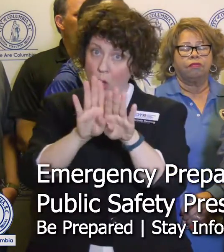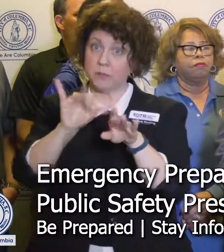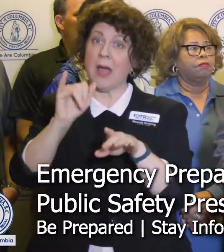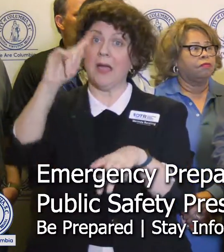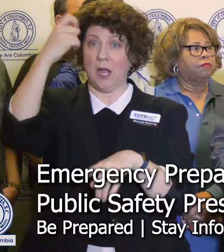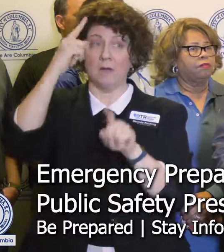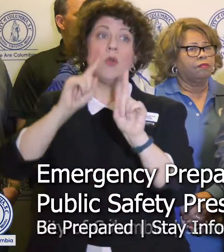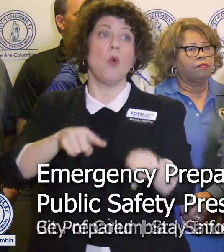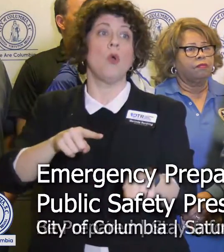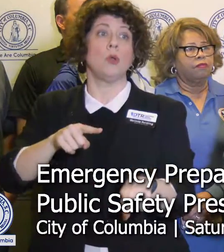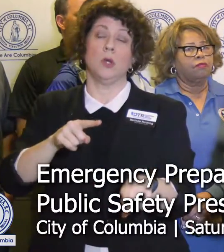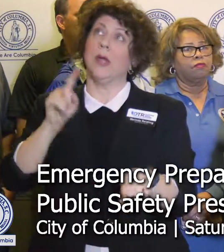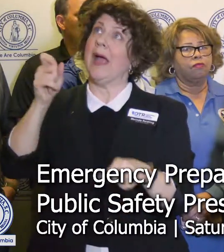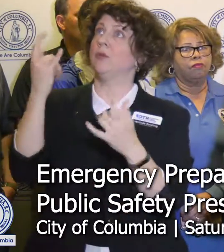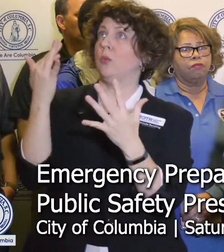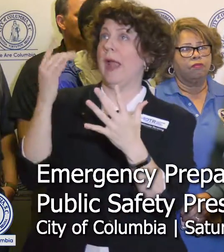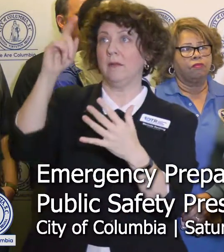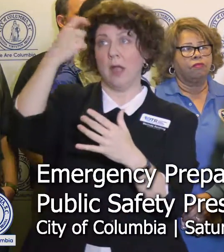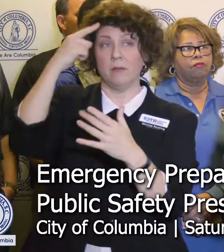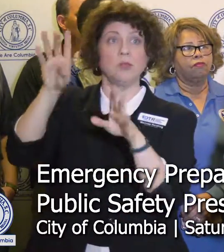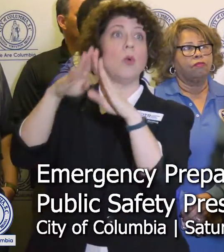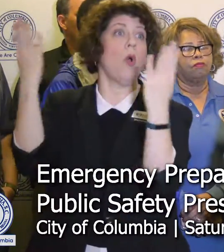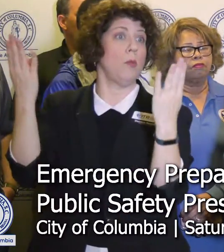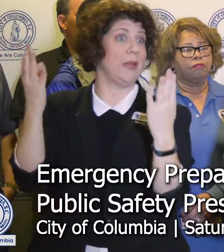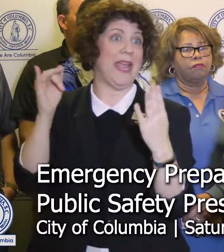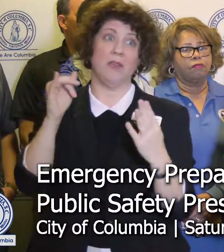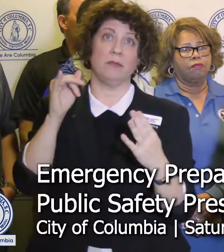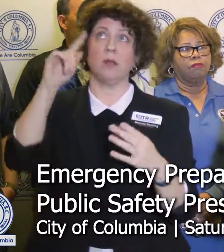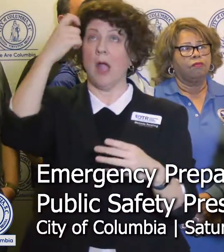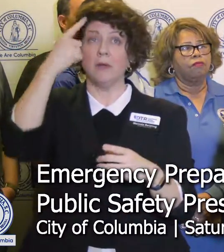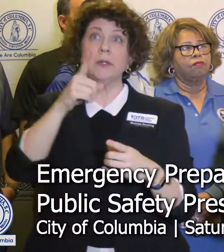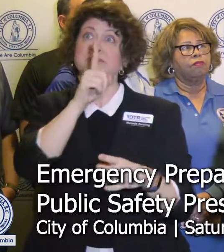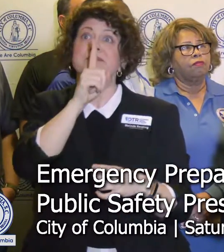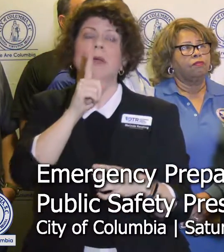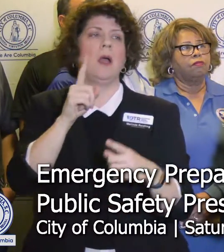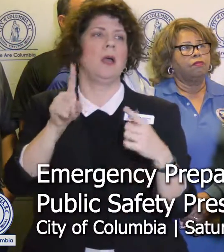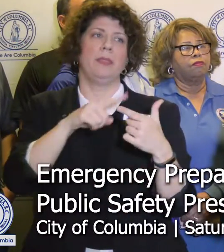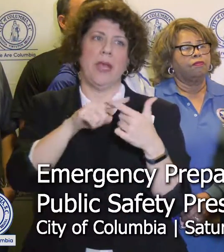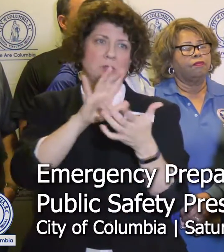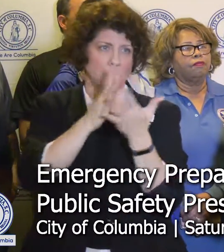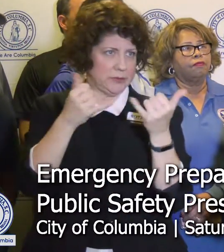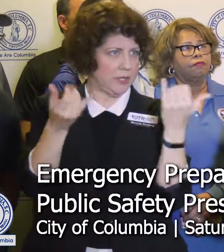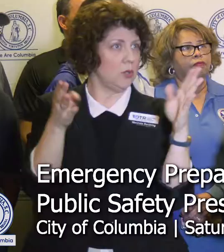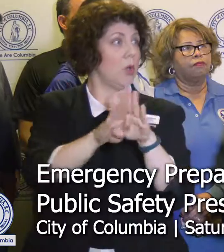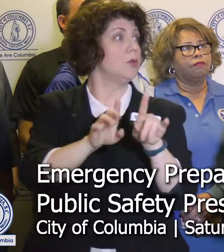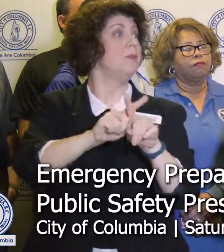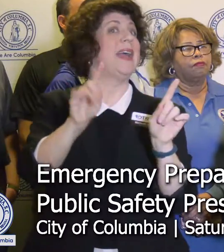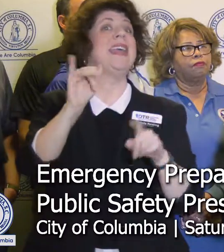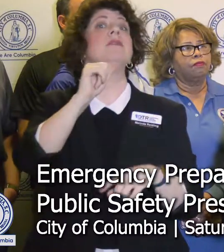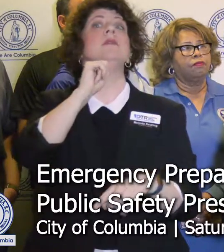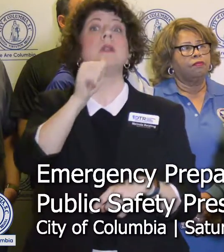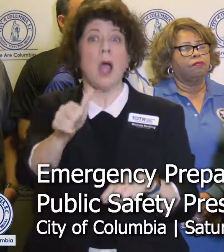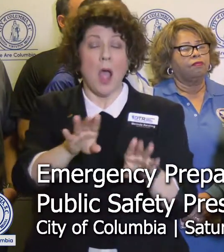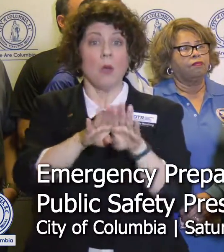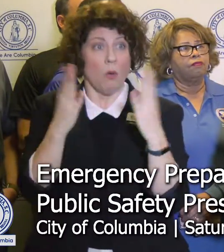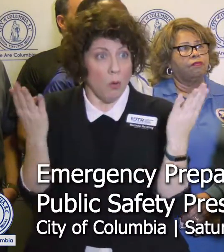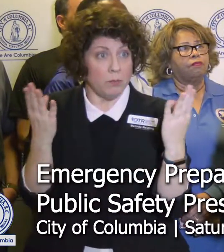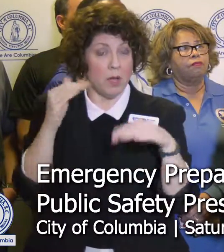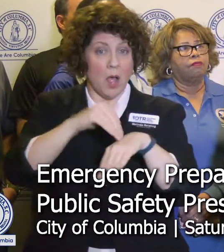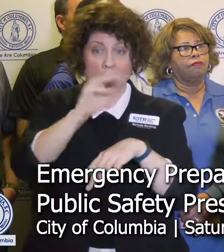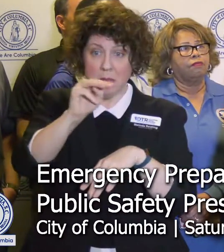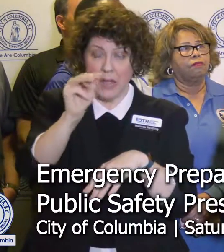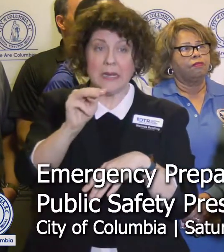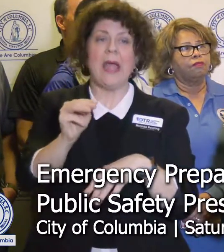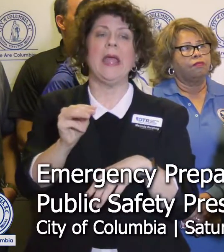if that order is not lifted, we would not have an opportunity to open schools on Monday. Should schools not open on Monday, but it is safe to continue to have